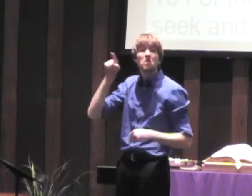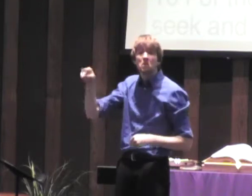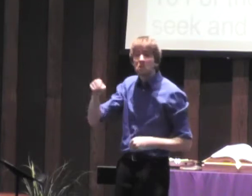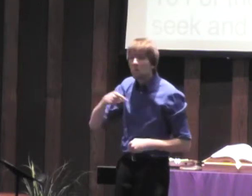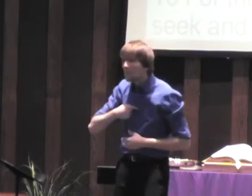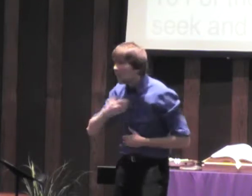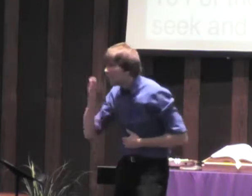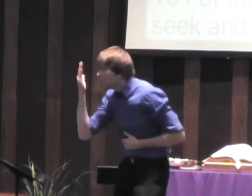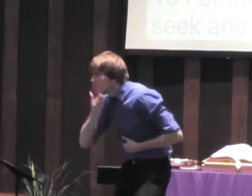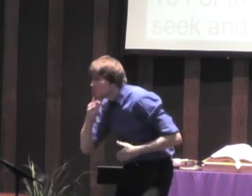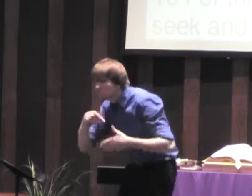I grew up